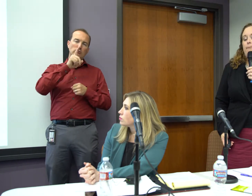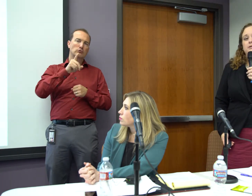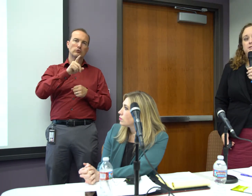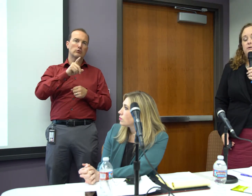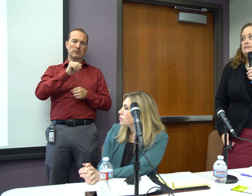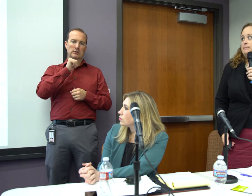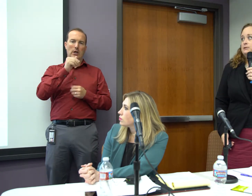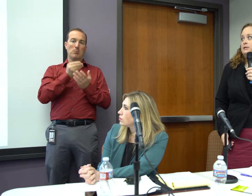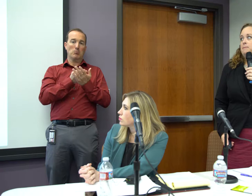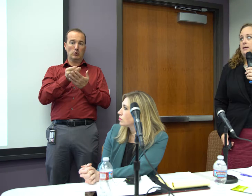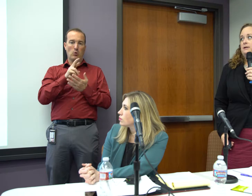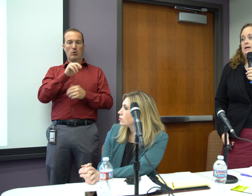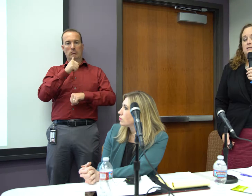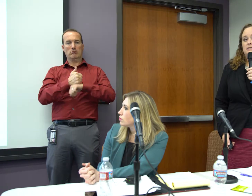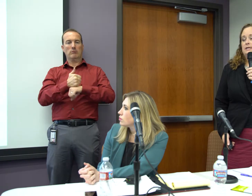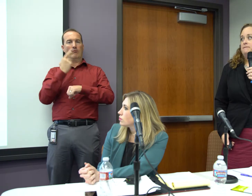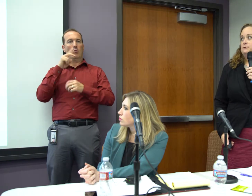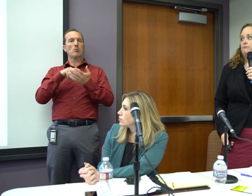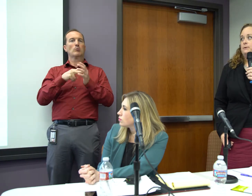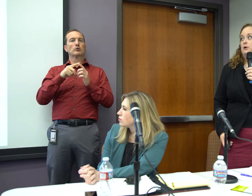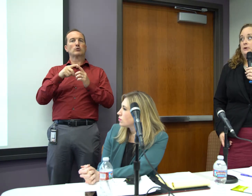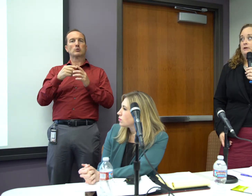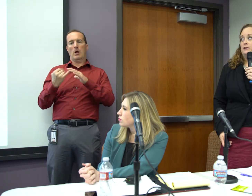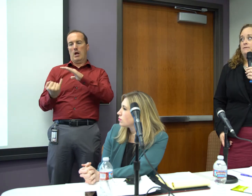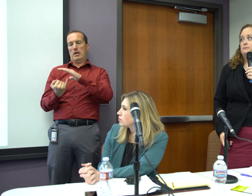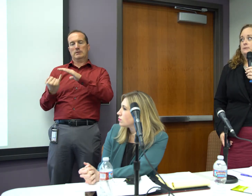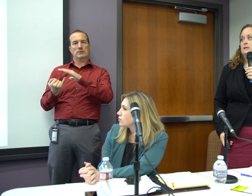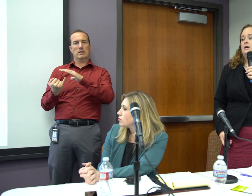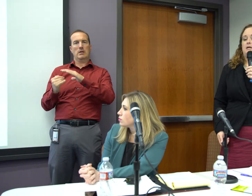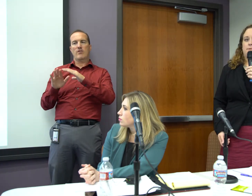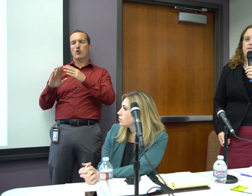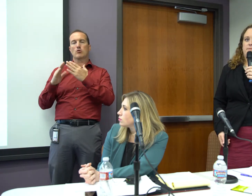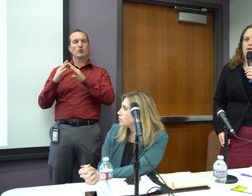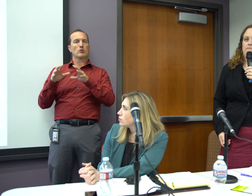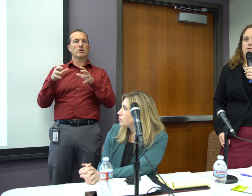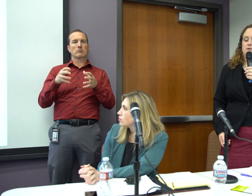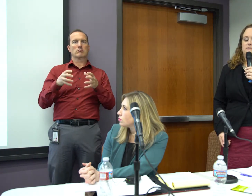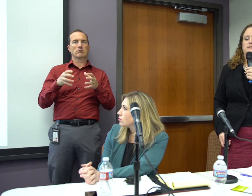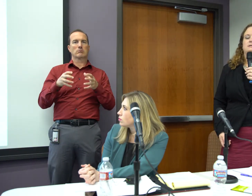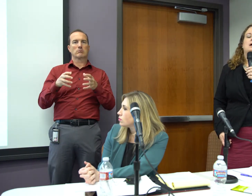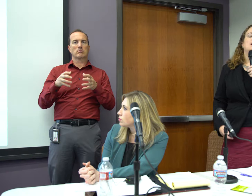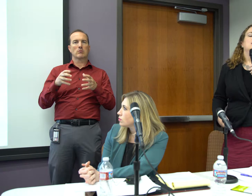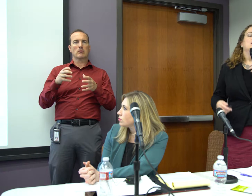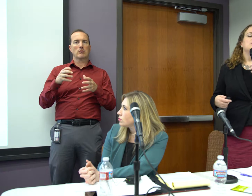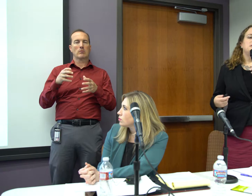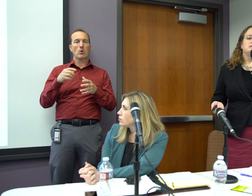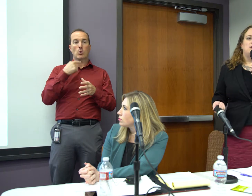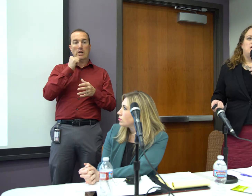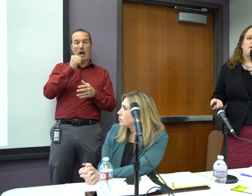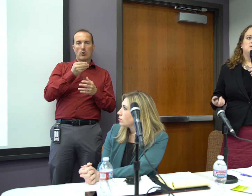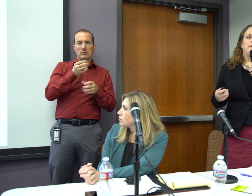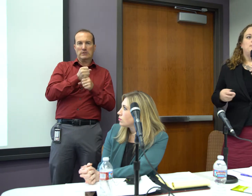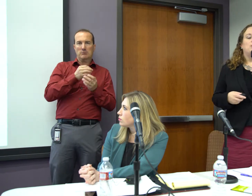not purchased or established in a manner that isolates the individual from a community of individuals not receiving Medicaid-funded services. And so what